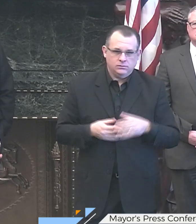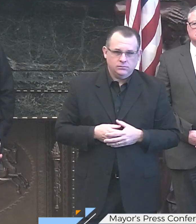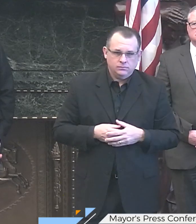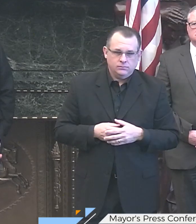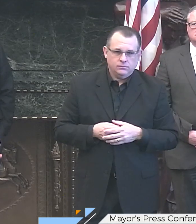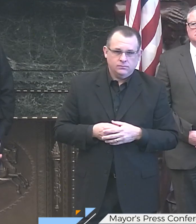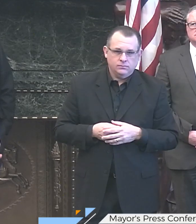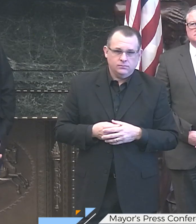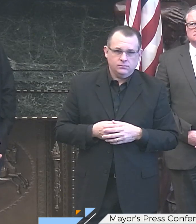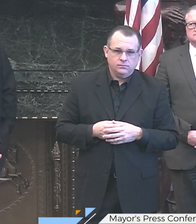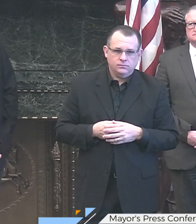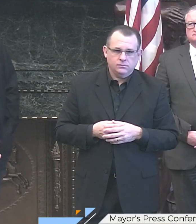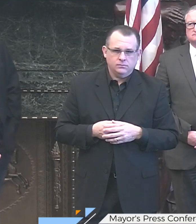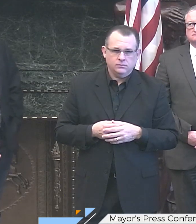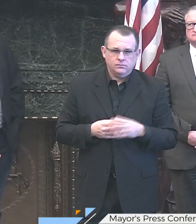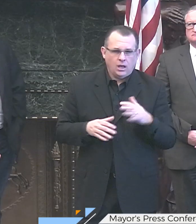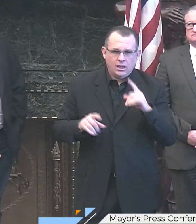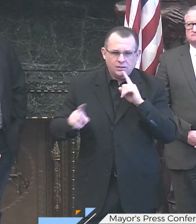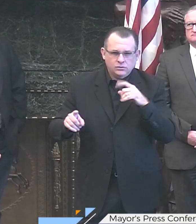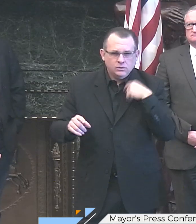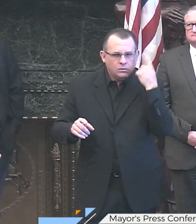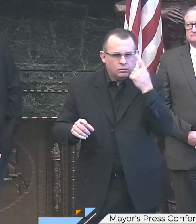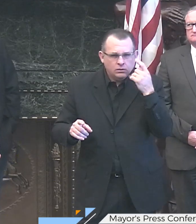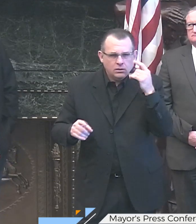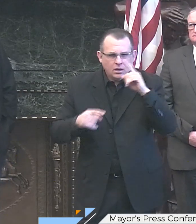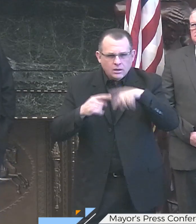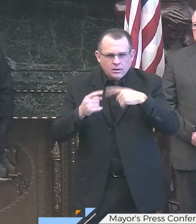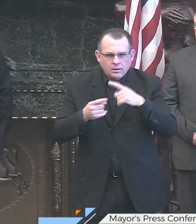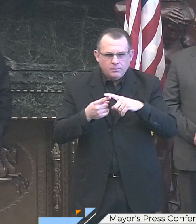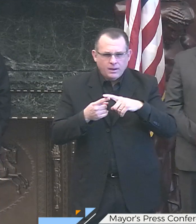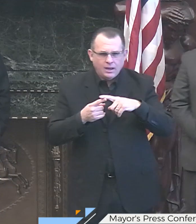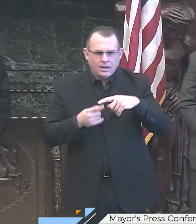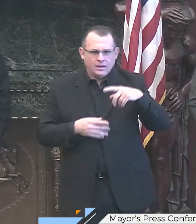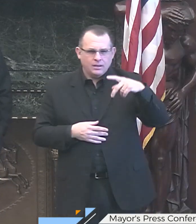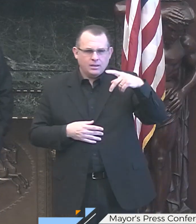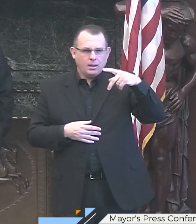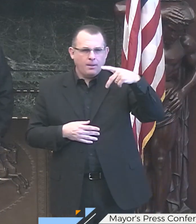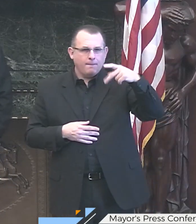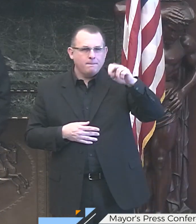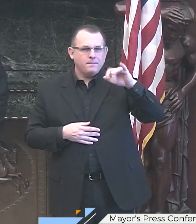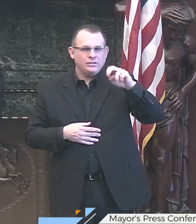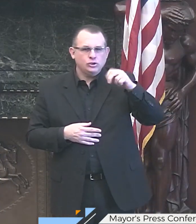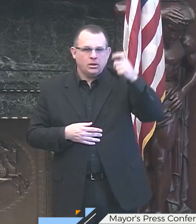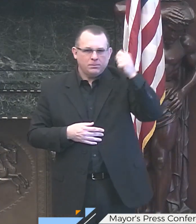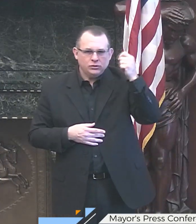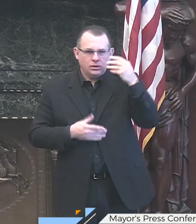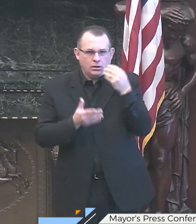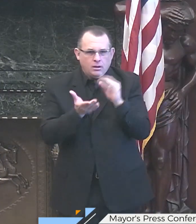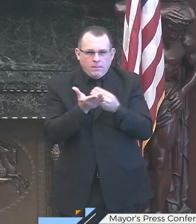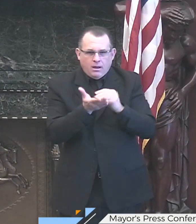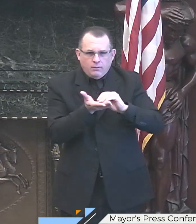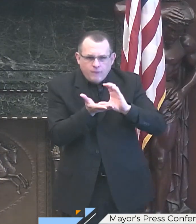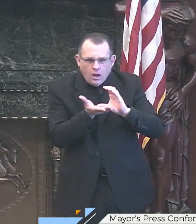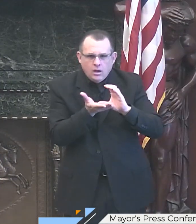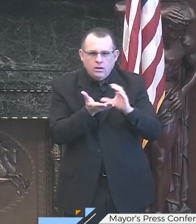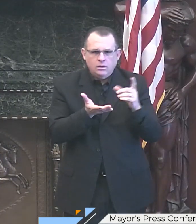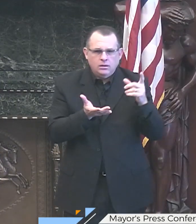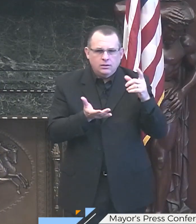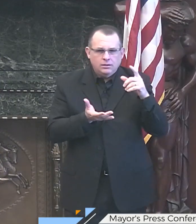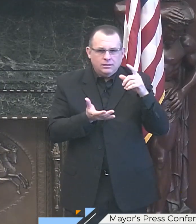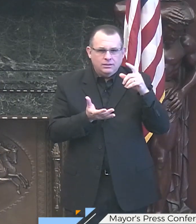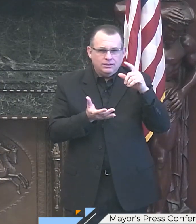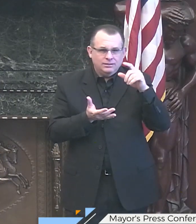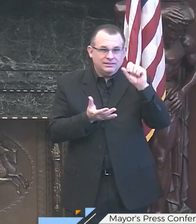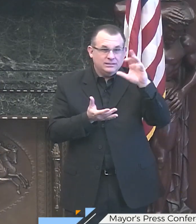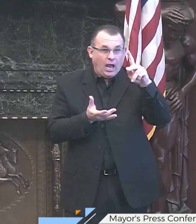how much the pension fund has lost as a result of the crashing stock market? Yeah, our finance folks are tracking